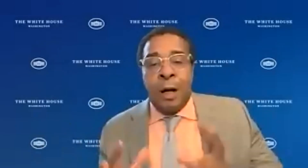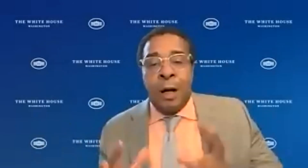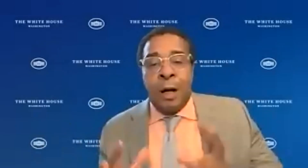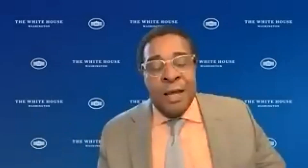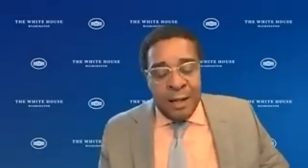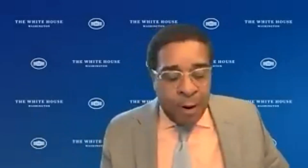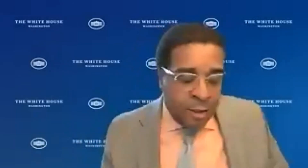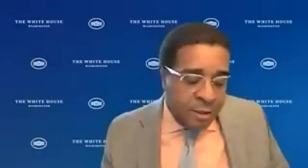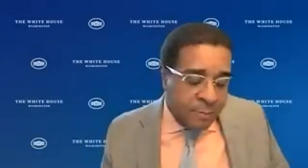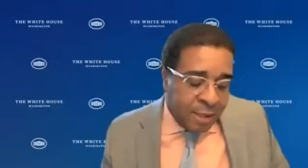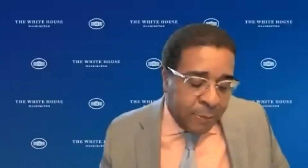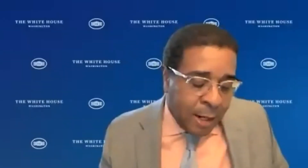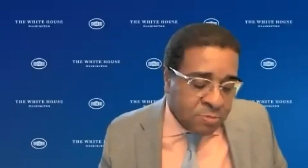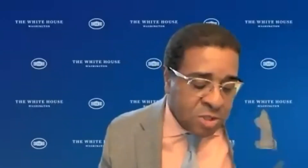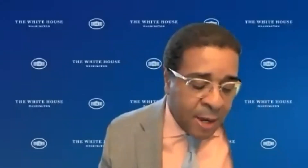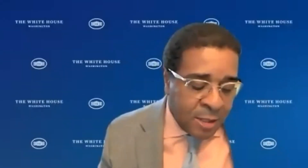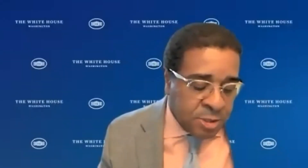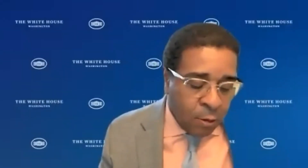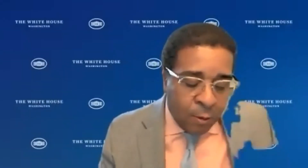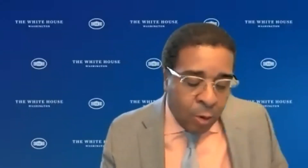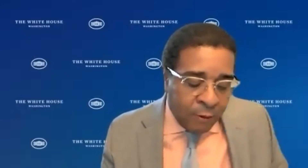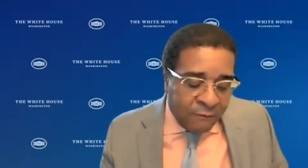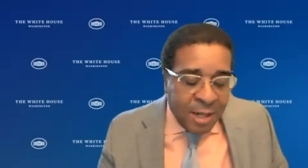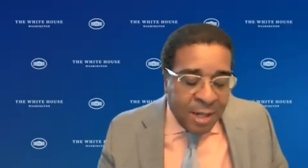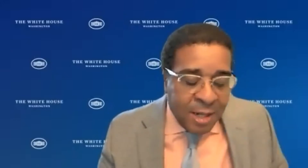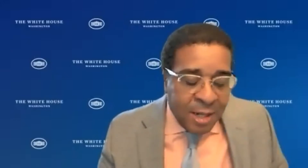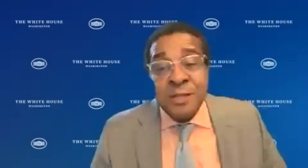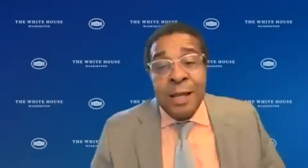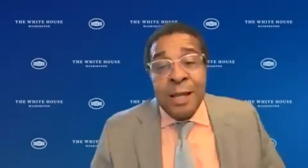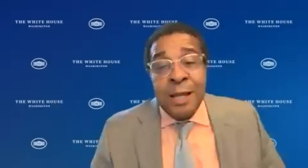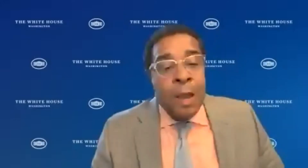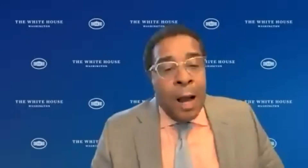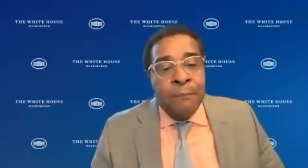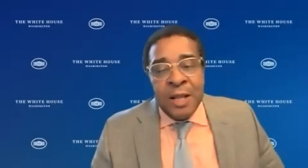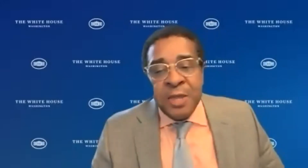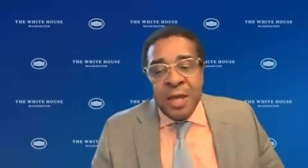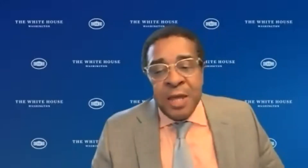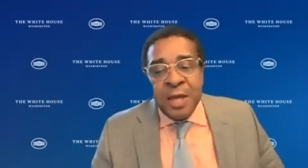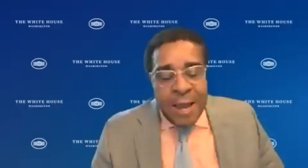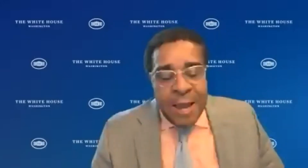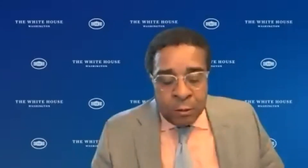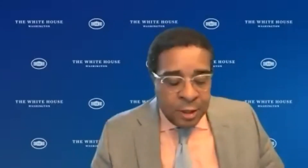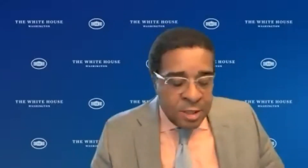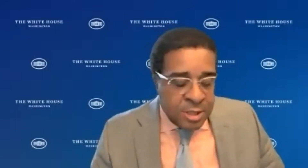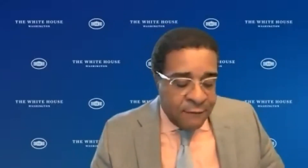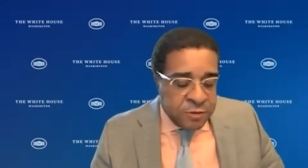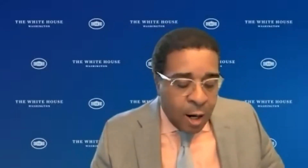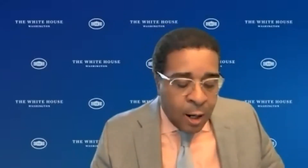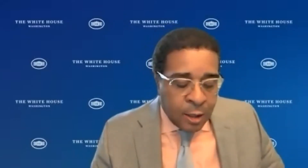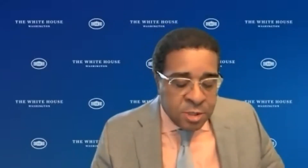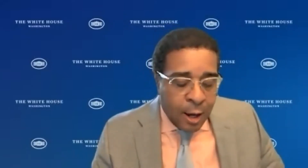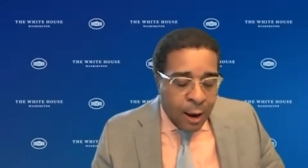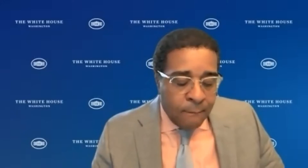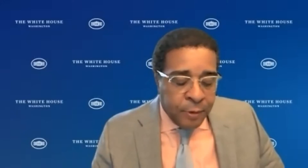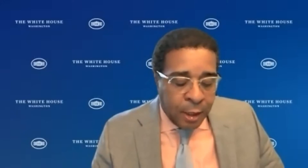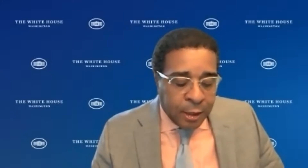on coordinating part of the monkeypox response. So I'm one of many that are in the team. But I think as the panelists have